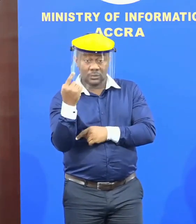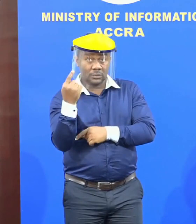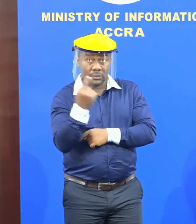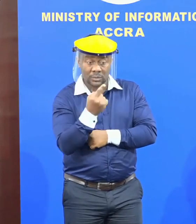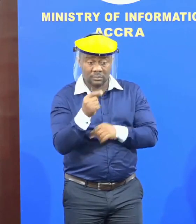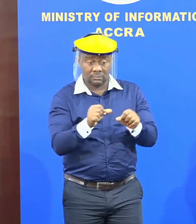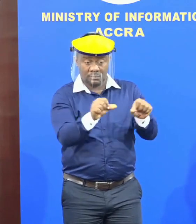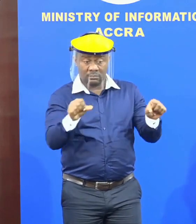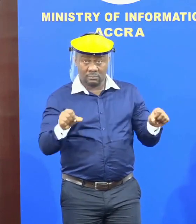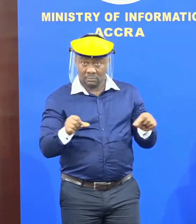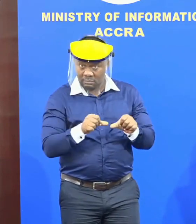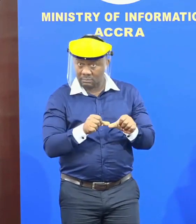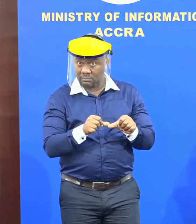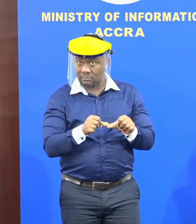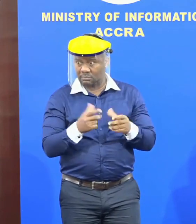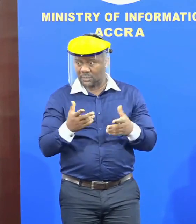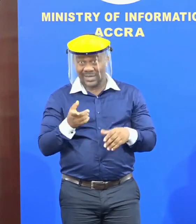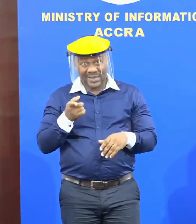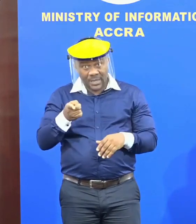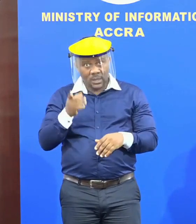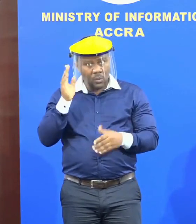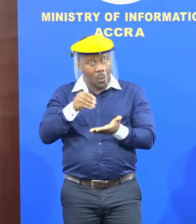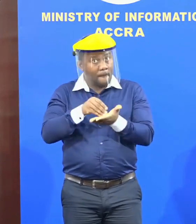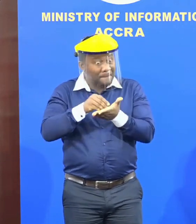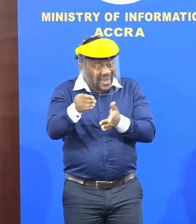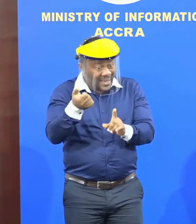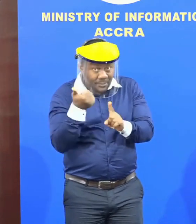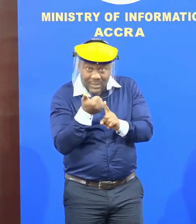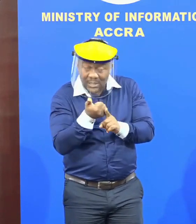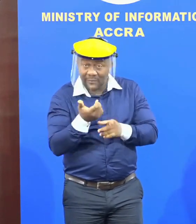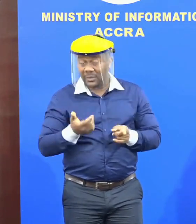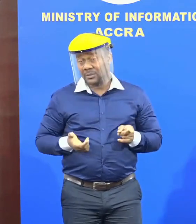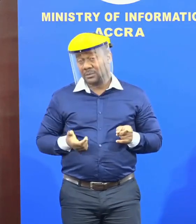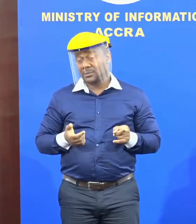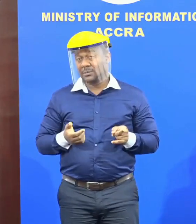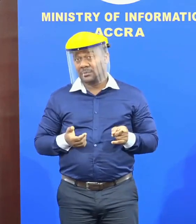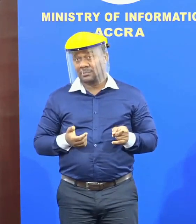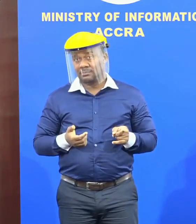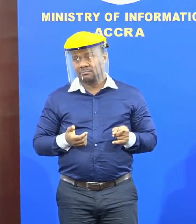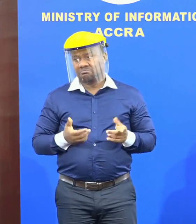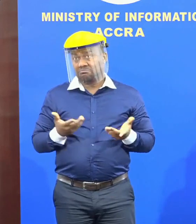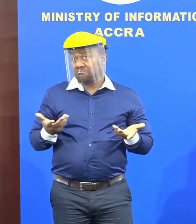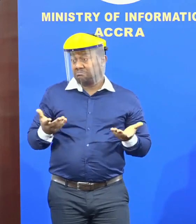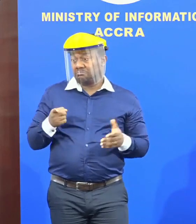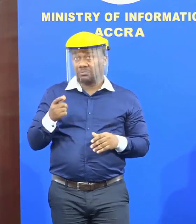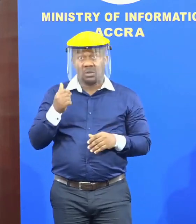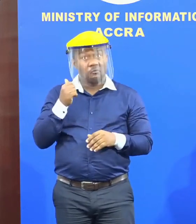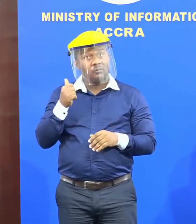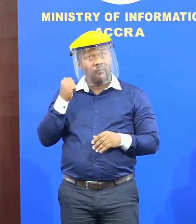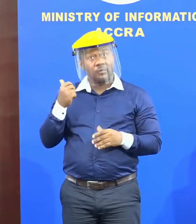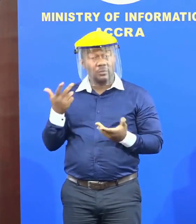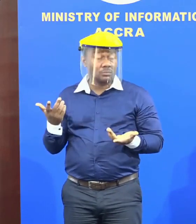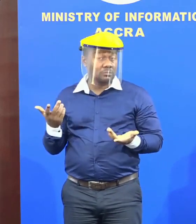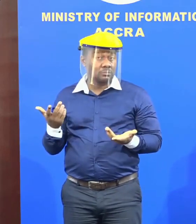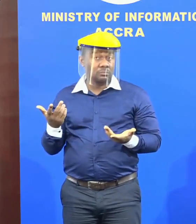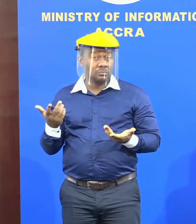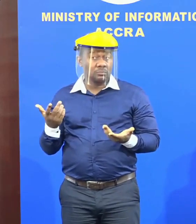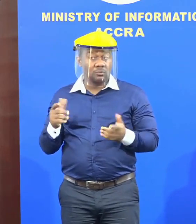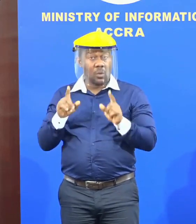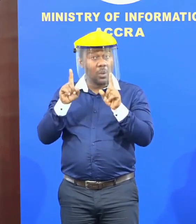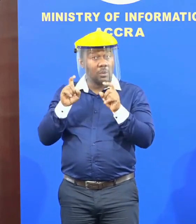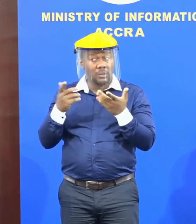location at the passenger's cost. That is for those who, for some strange reason, it is found that they have not complied. The